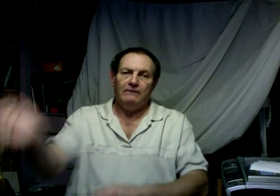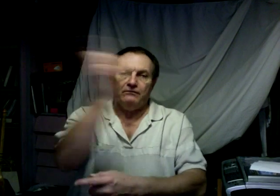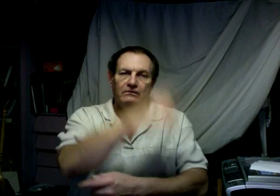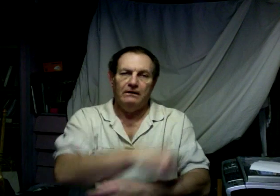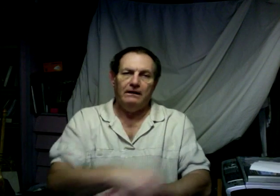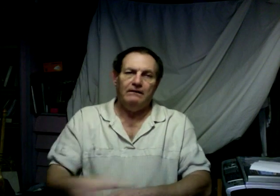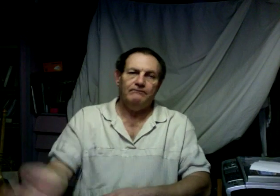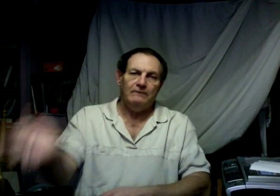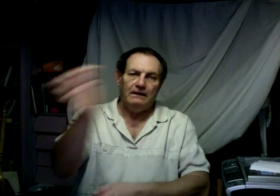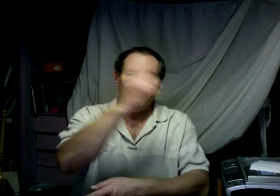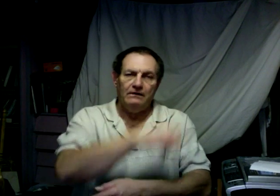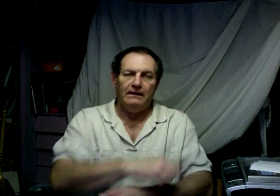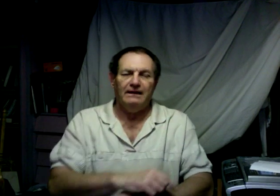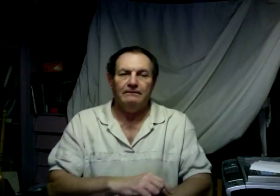after day after day